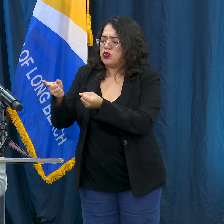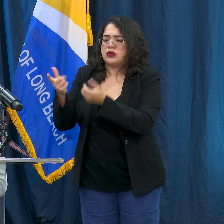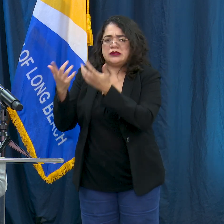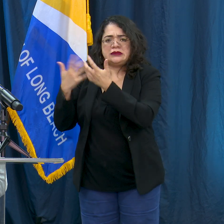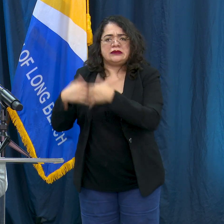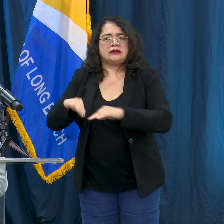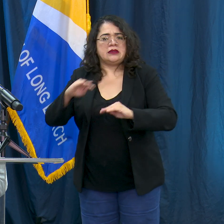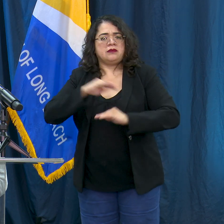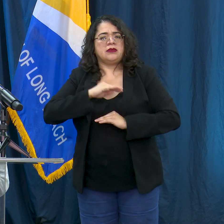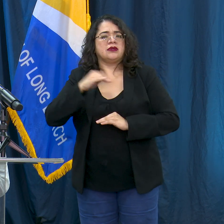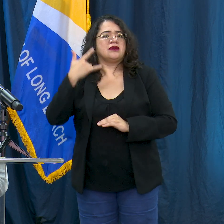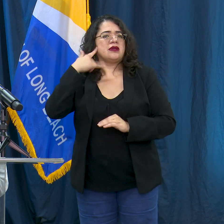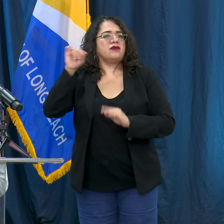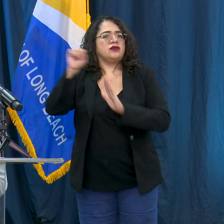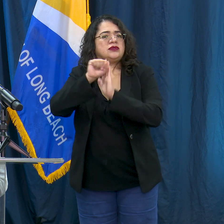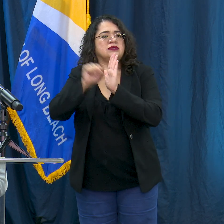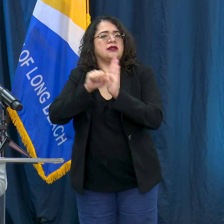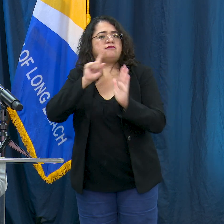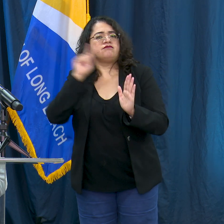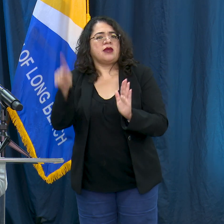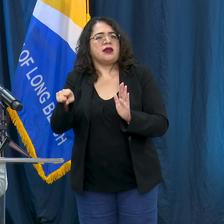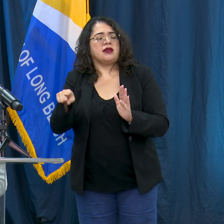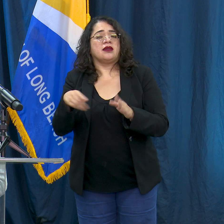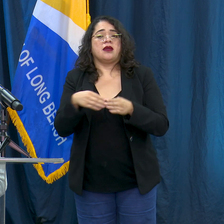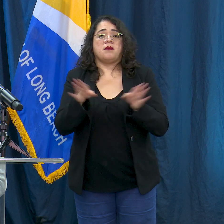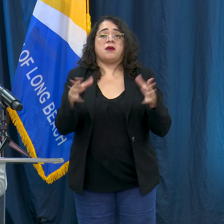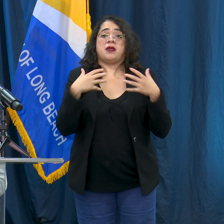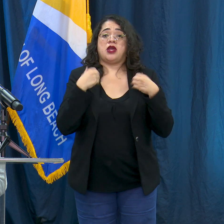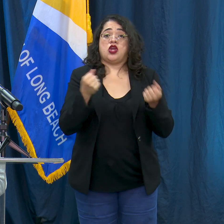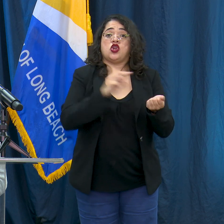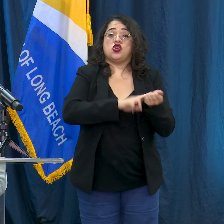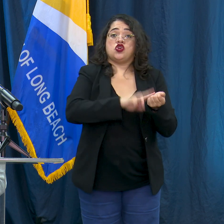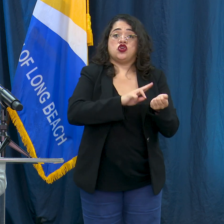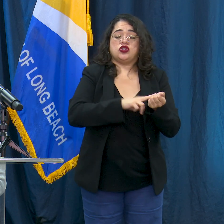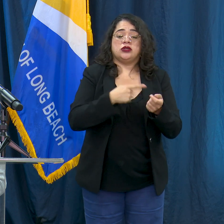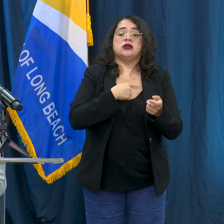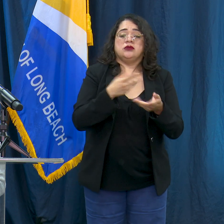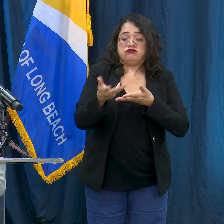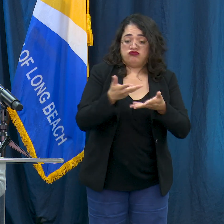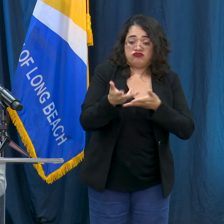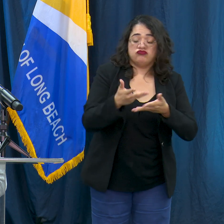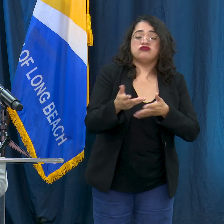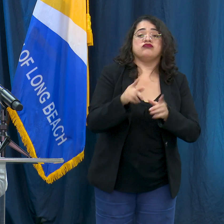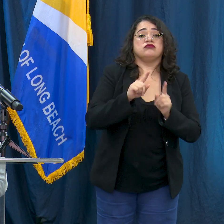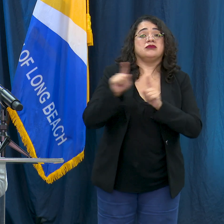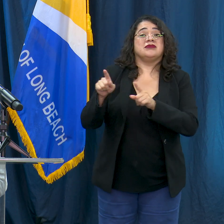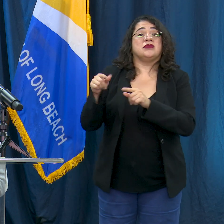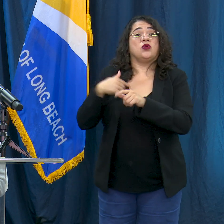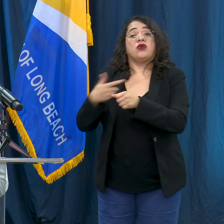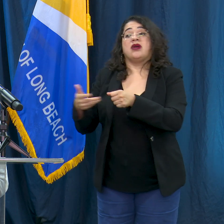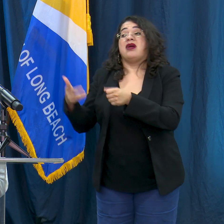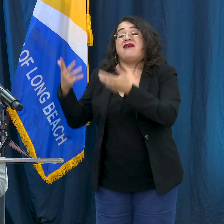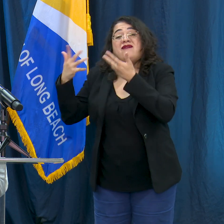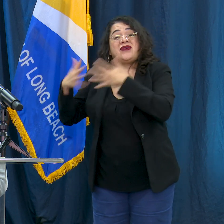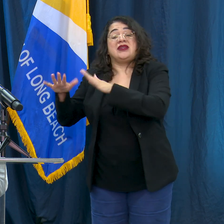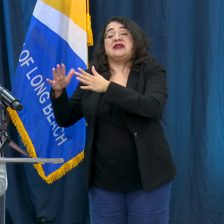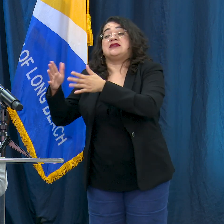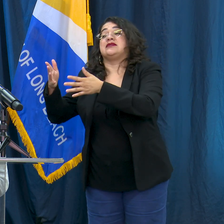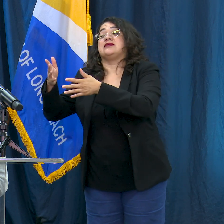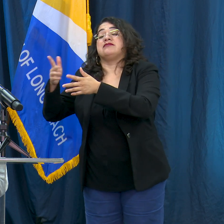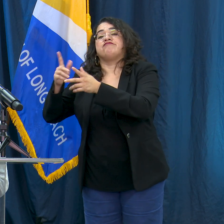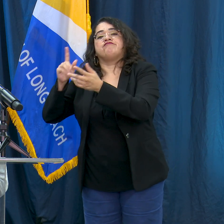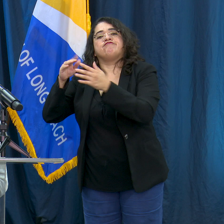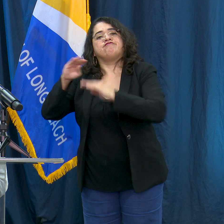that. We've also had our public health nurses and others go to do that. We have not covered all the nursing homes. We continue to work through that